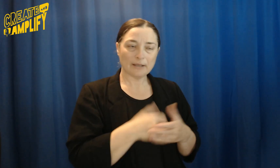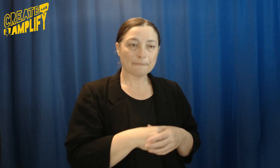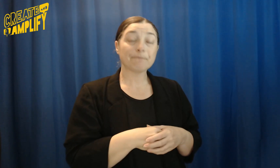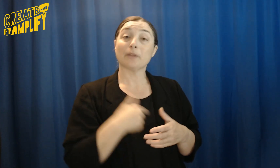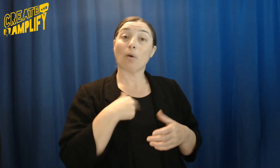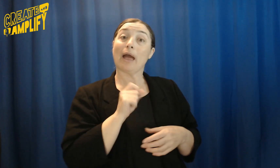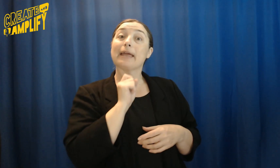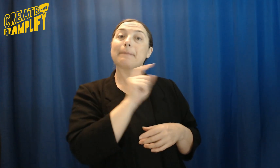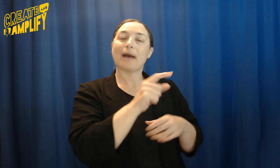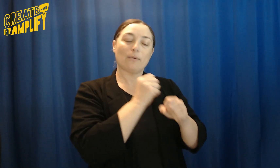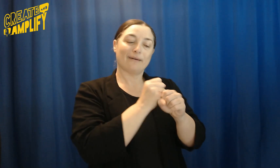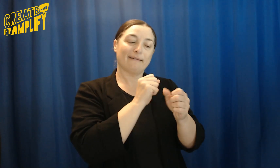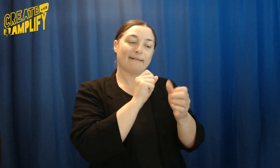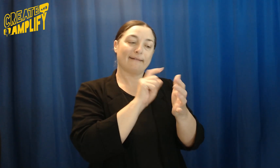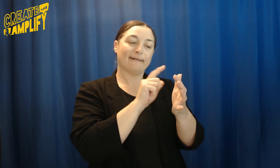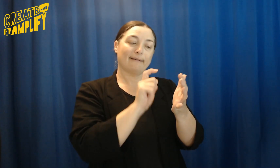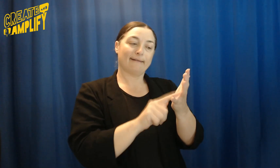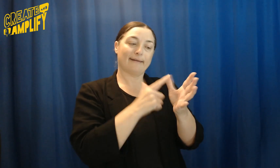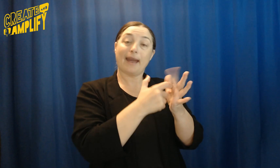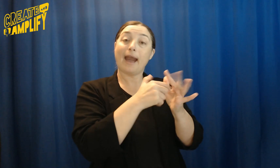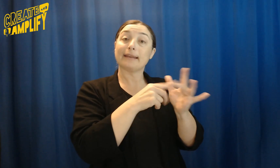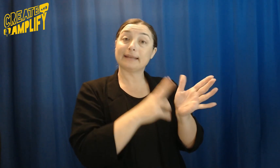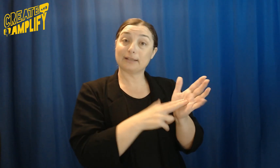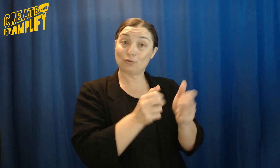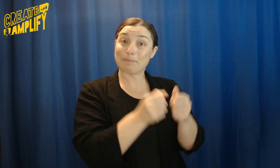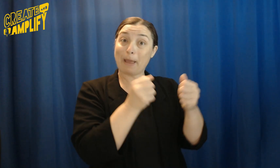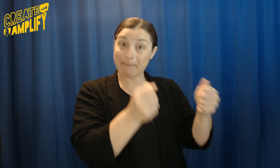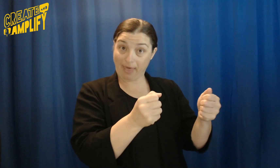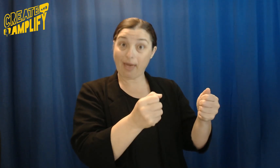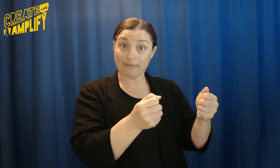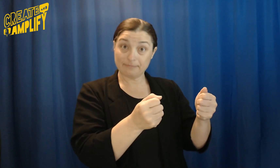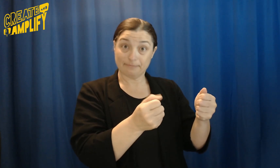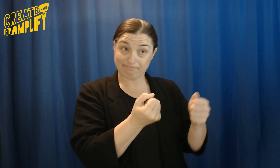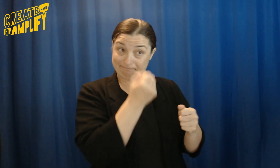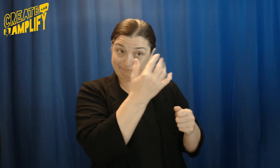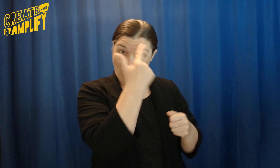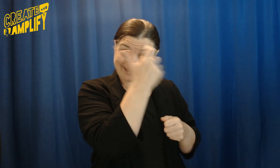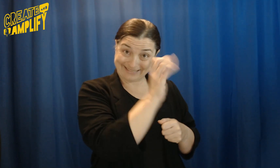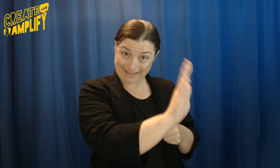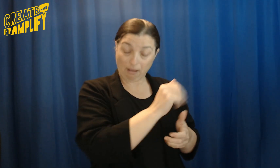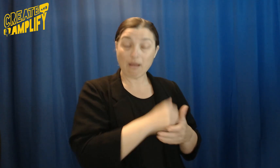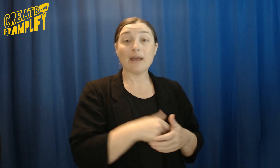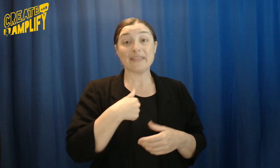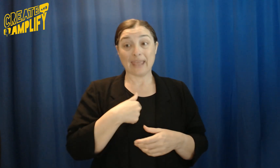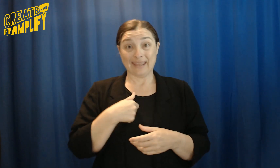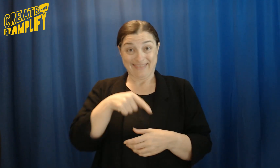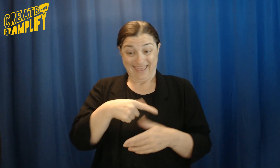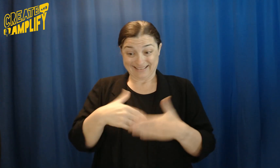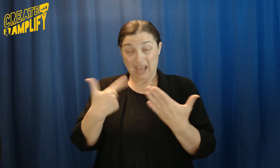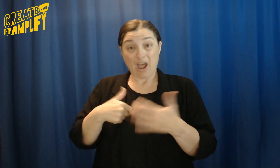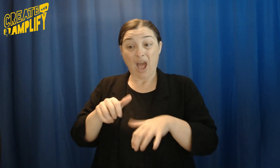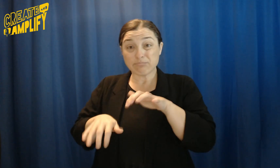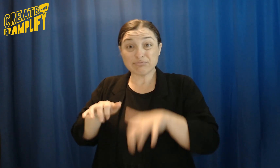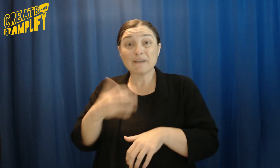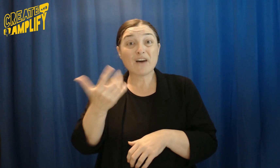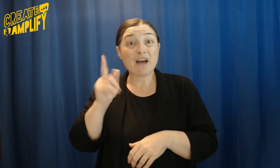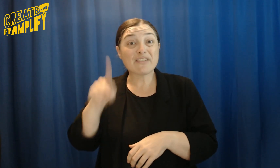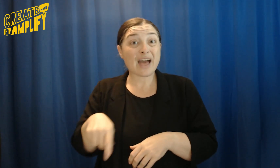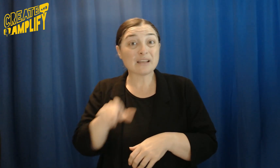with the pitch, and then I sat at my desk for the whole day and I wrote 5,000 words. Now, a Guardian piece is only going to be 600